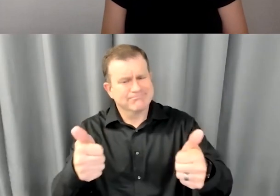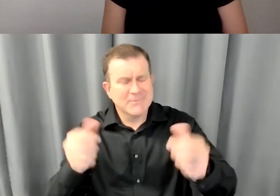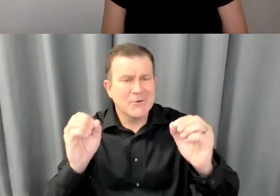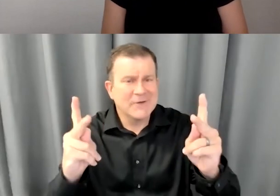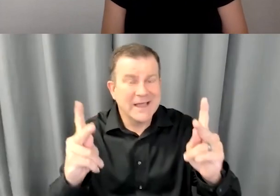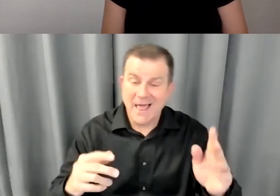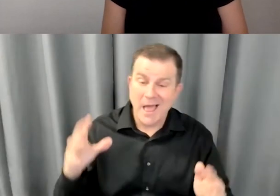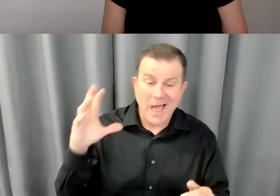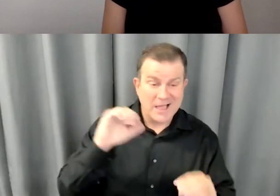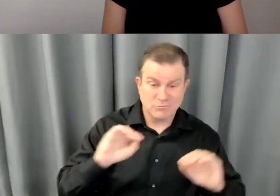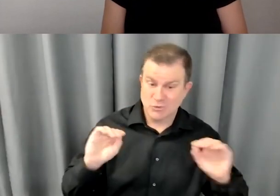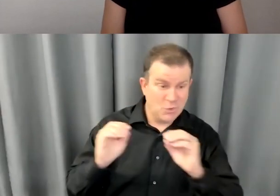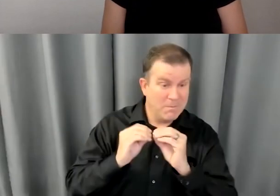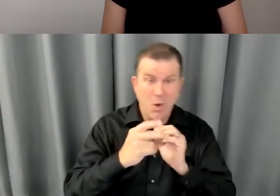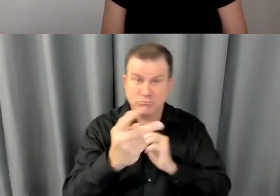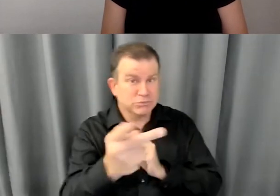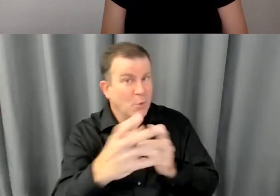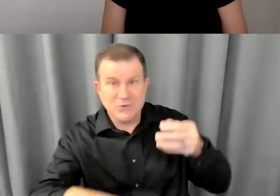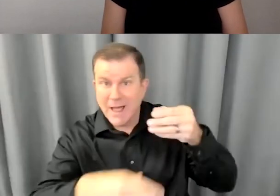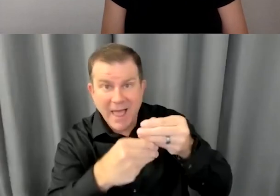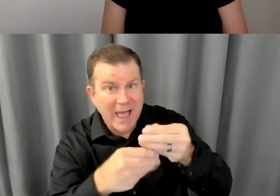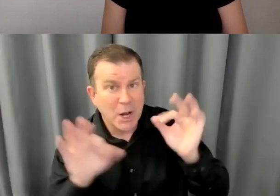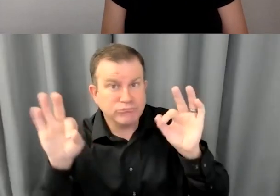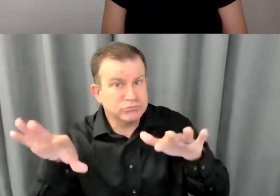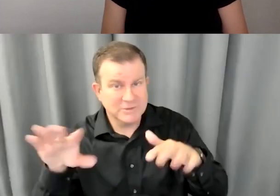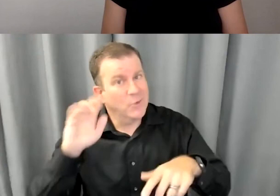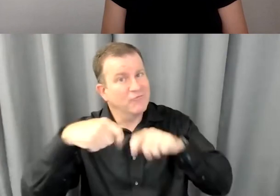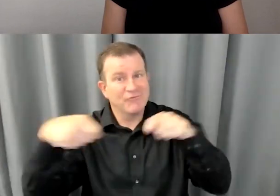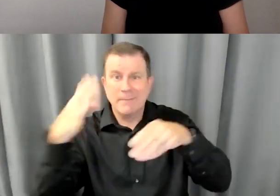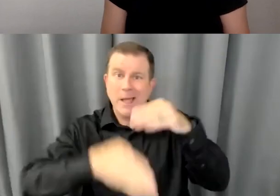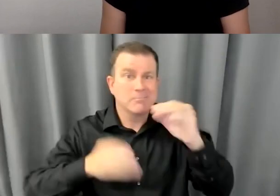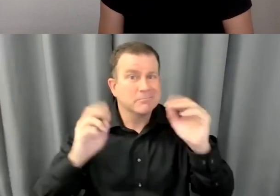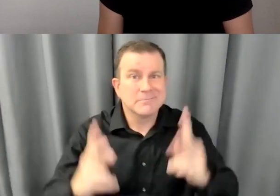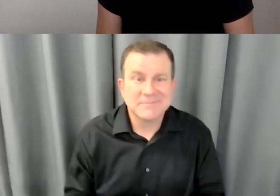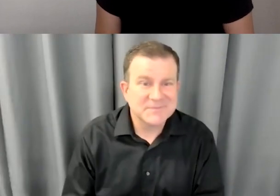guess unless there's anything else you guys would like to say, we're going to wrap it up for today.